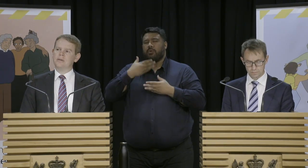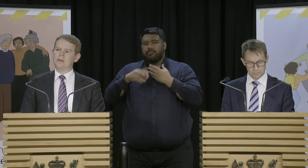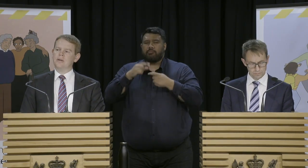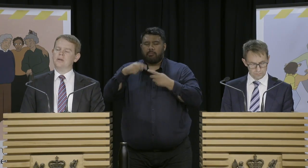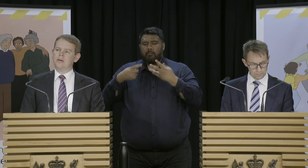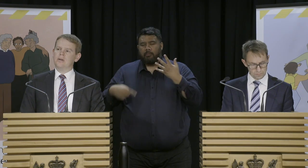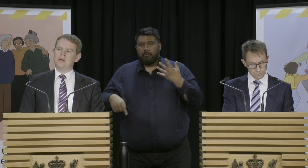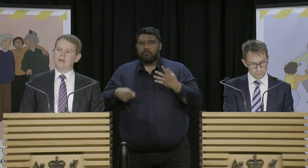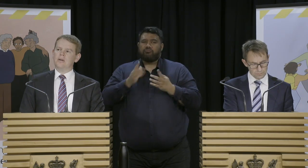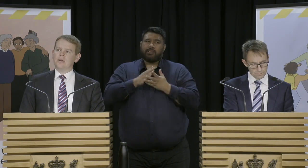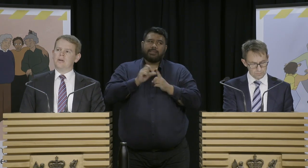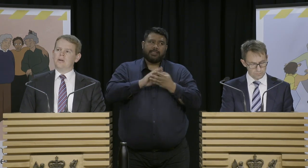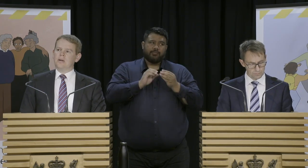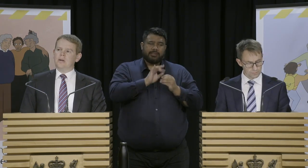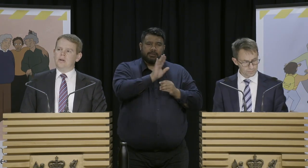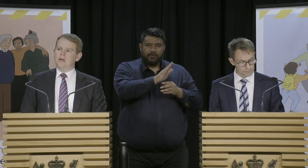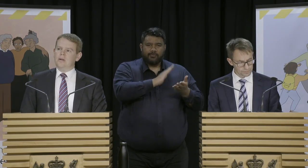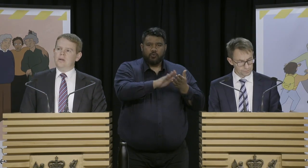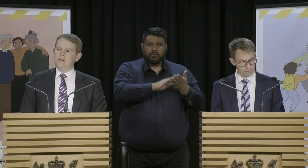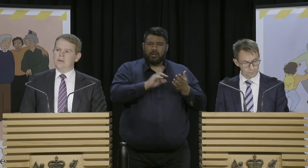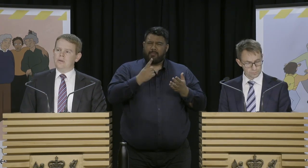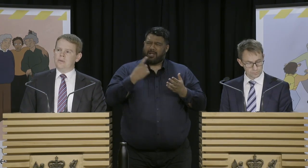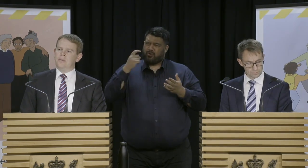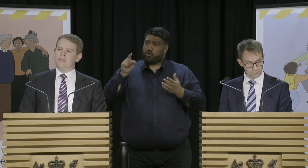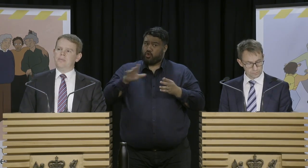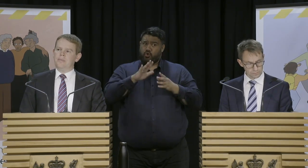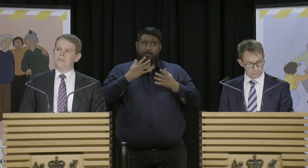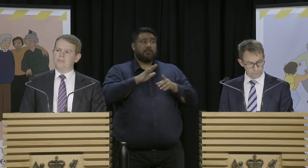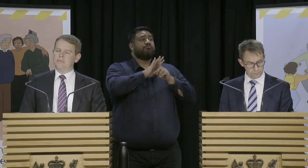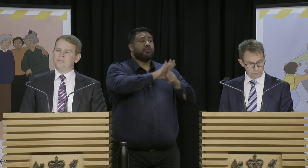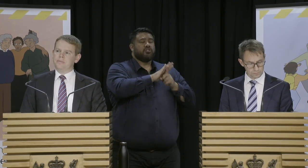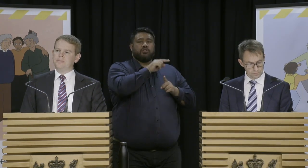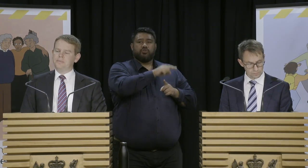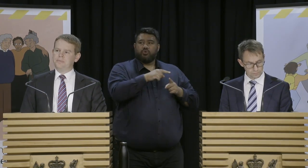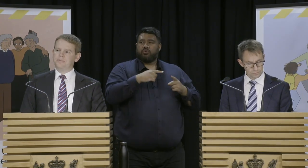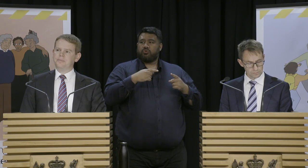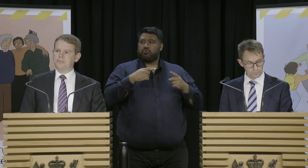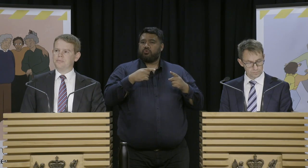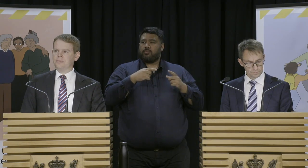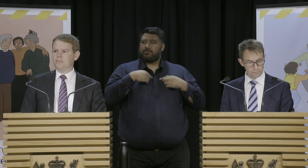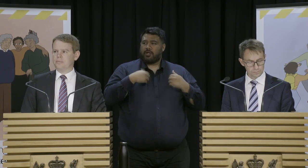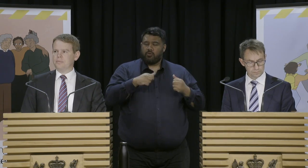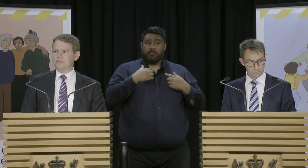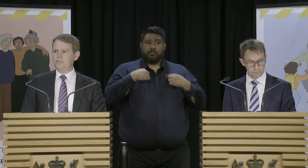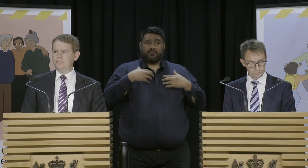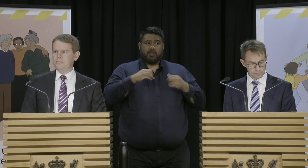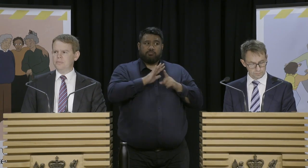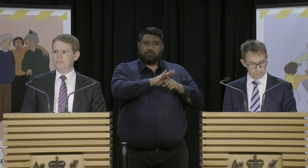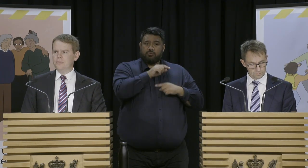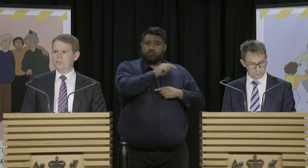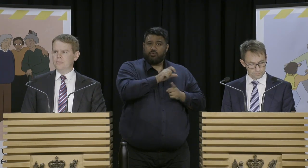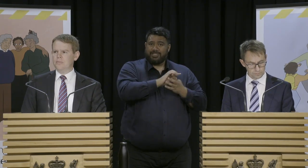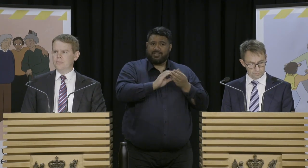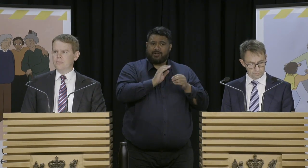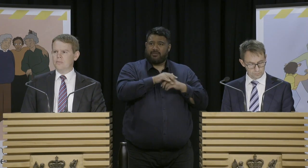the DHB to do that. But is any pressure actually going on from a government or a Ministry of Health level, or as far as you're concerned, is it just